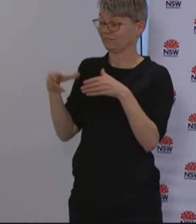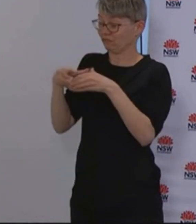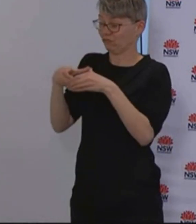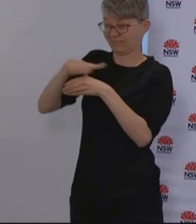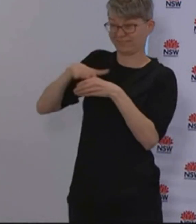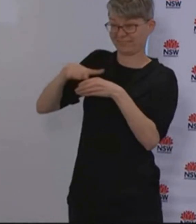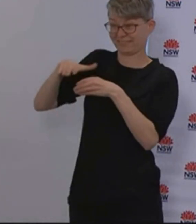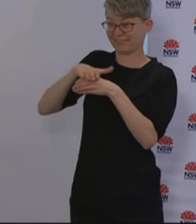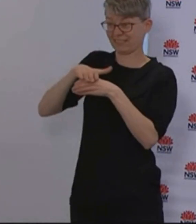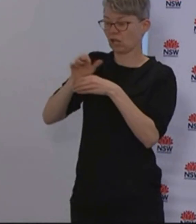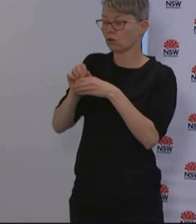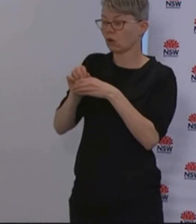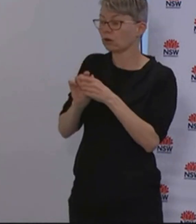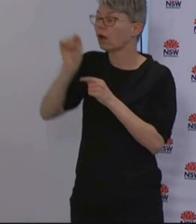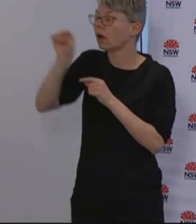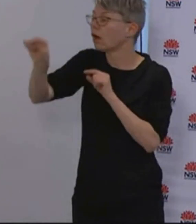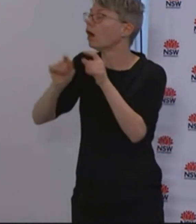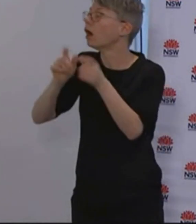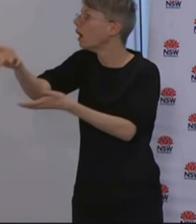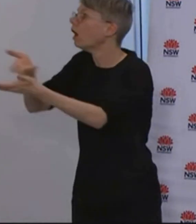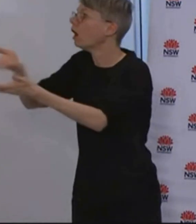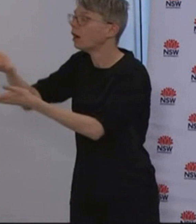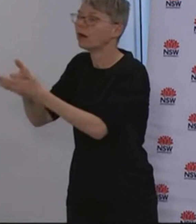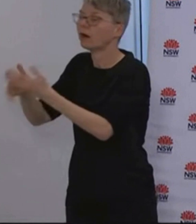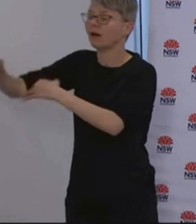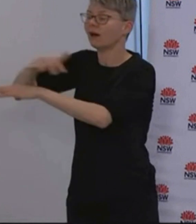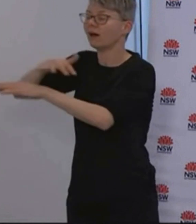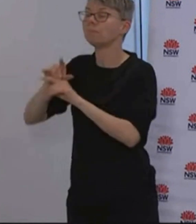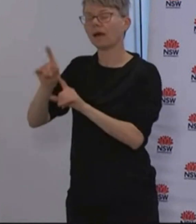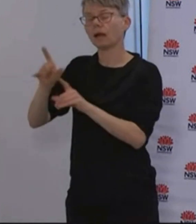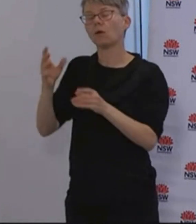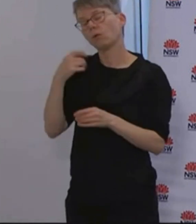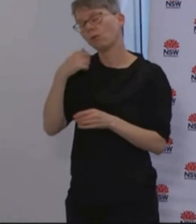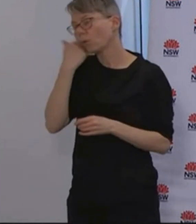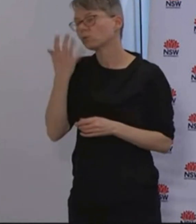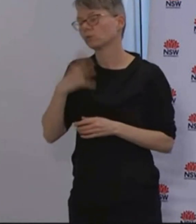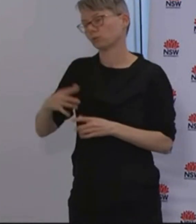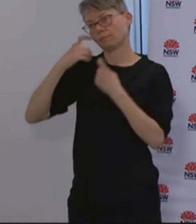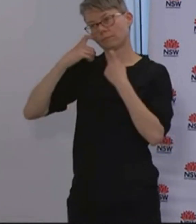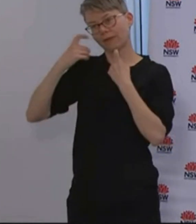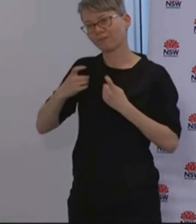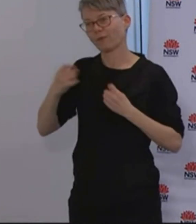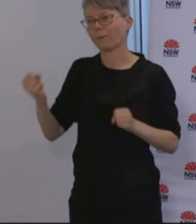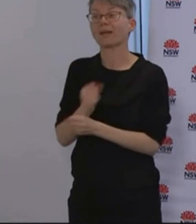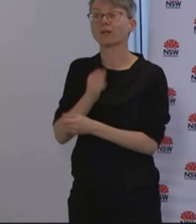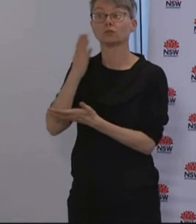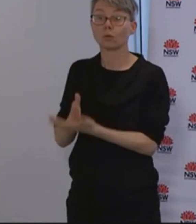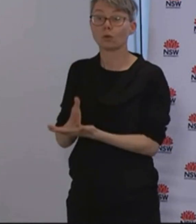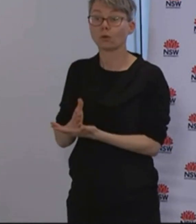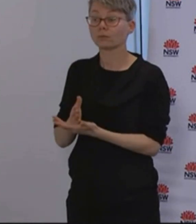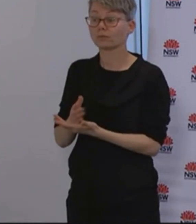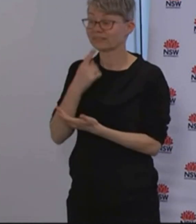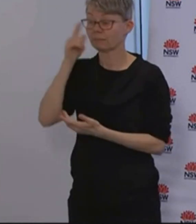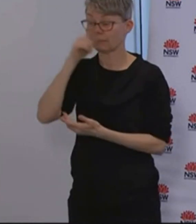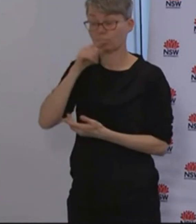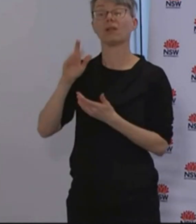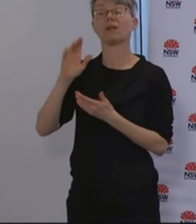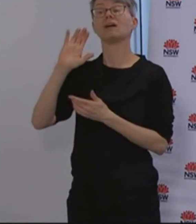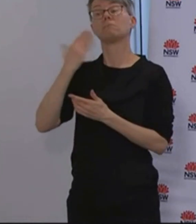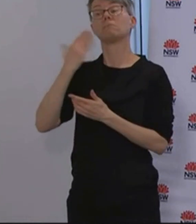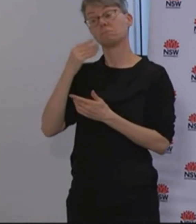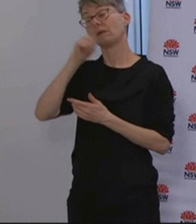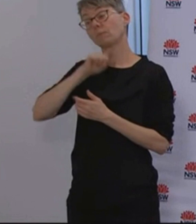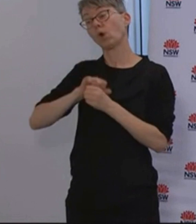with anyone else. But obviously, for the abundance of precaution, we've let the community become aware of these sites where people may